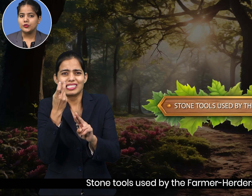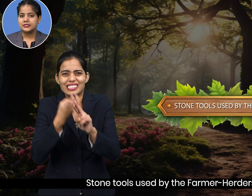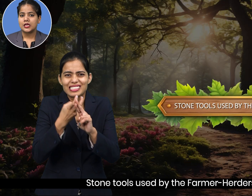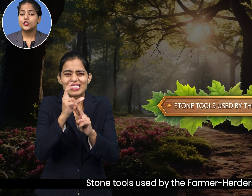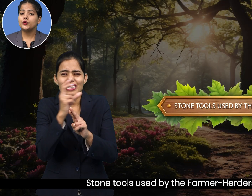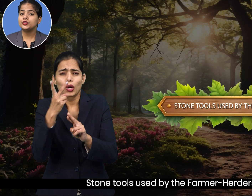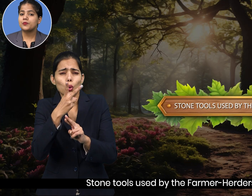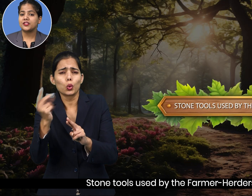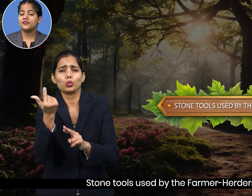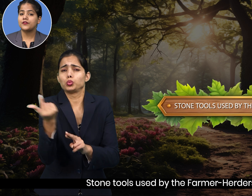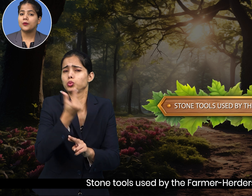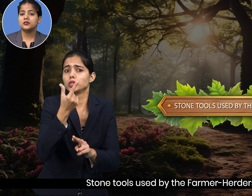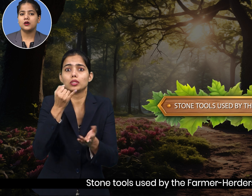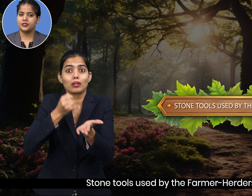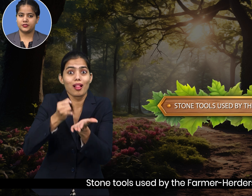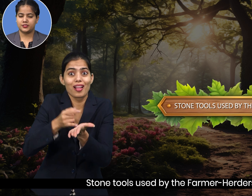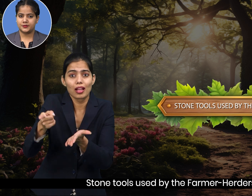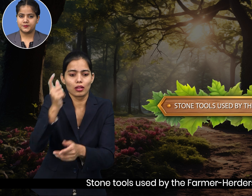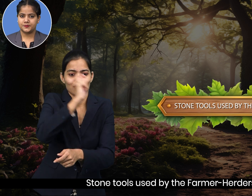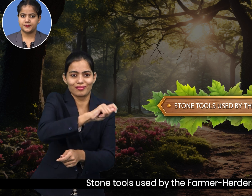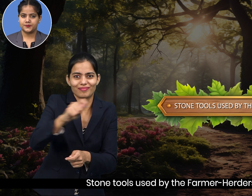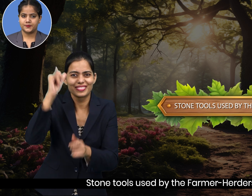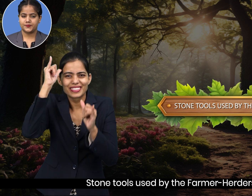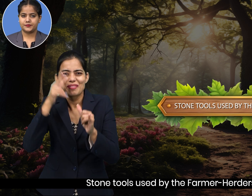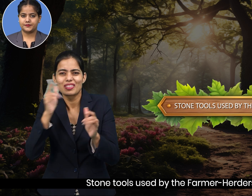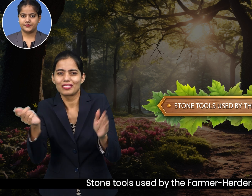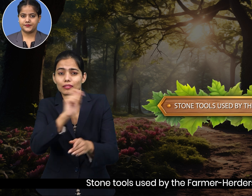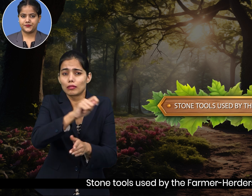Stone tools used by the farmer herders.